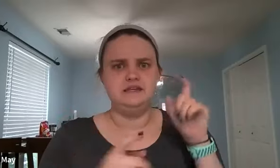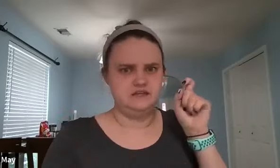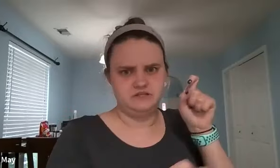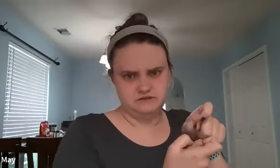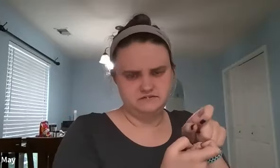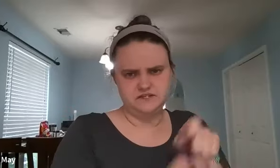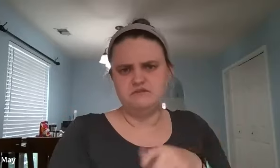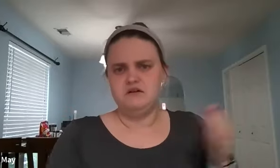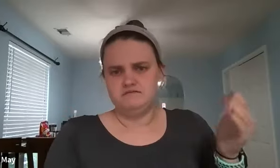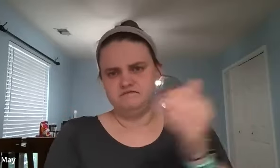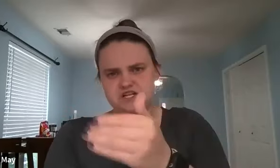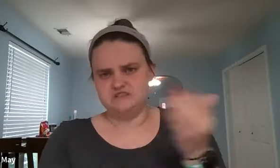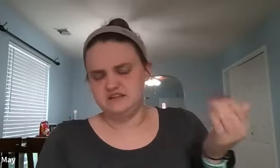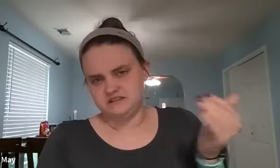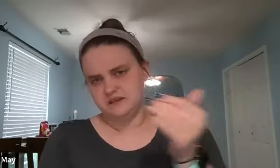need to be specific, fish is like accept.